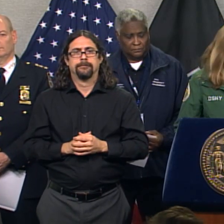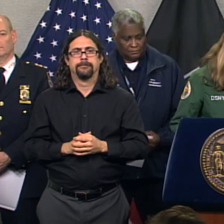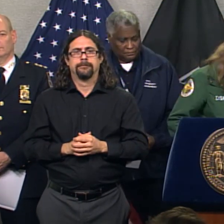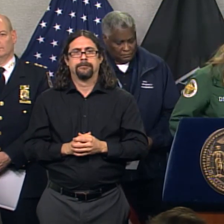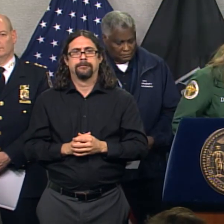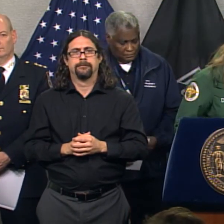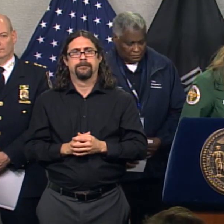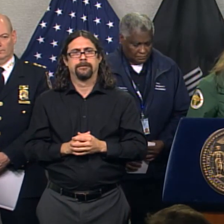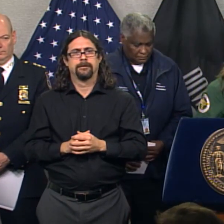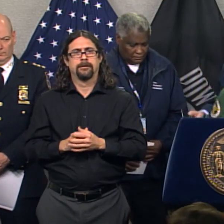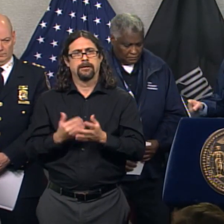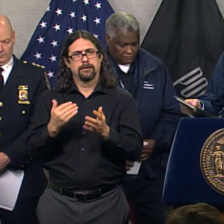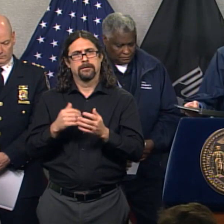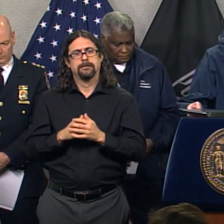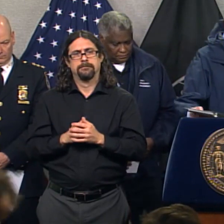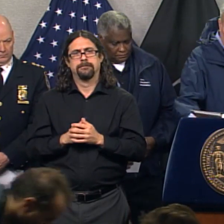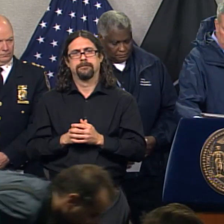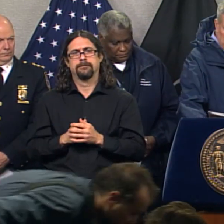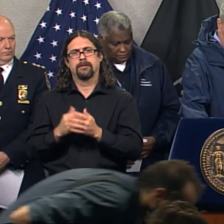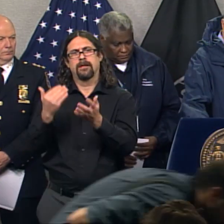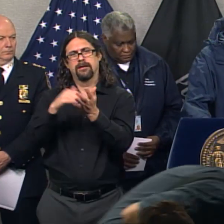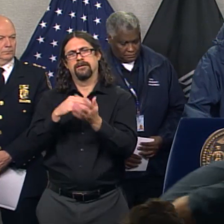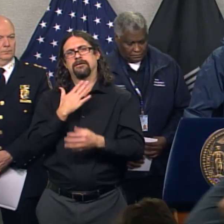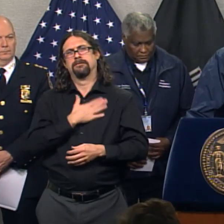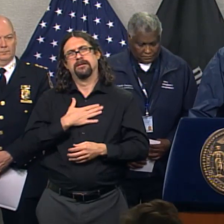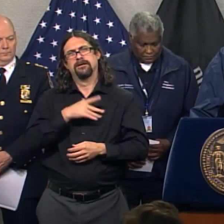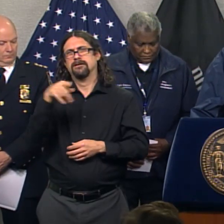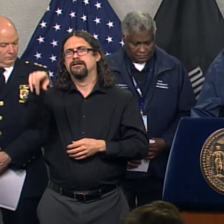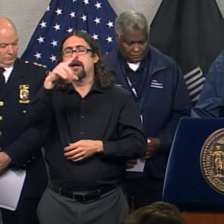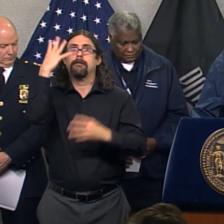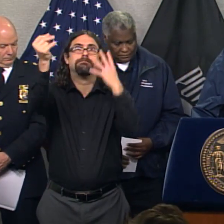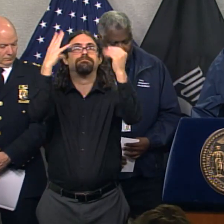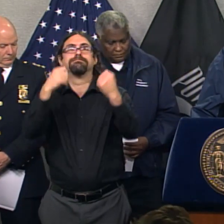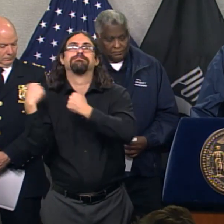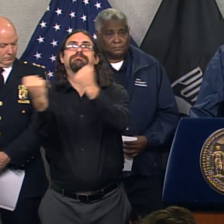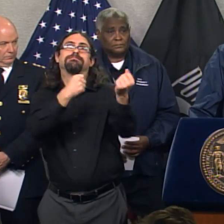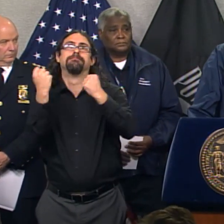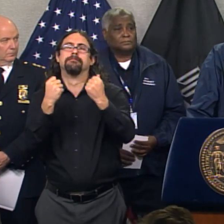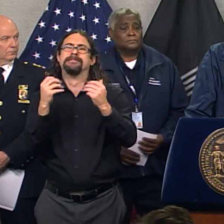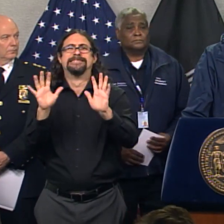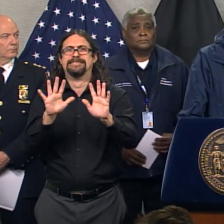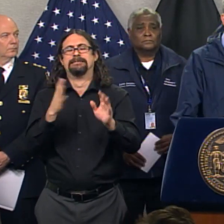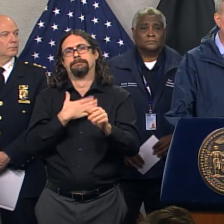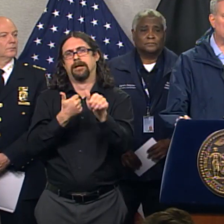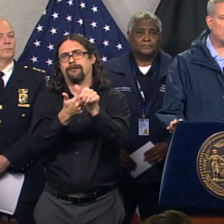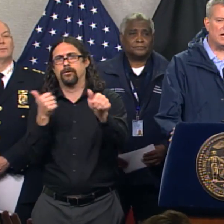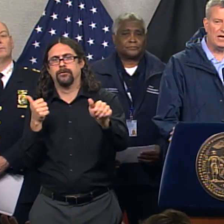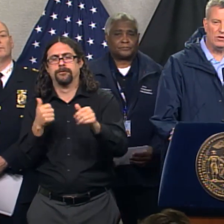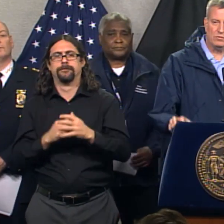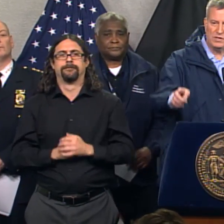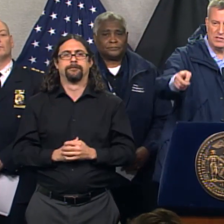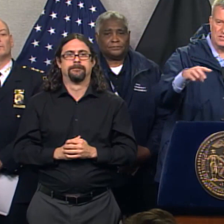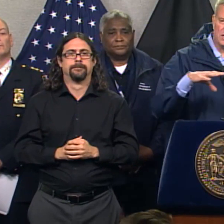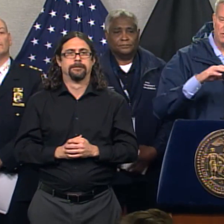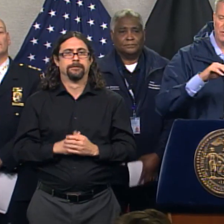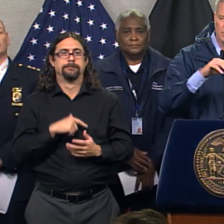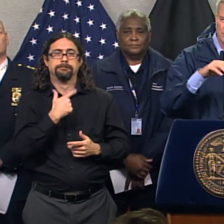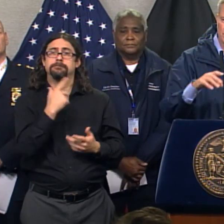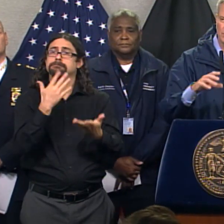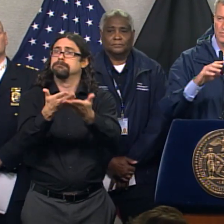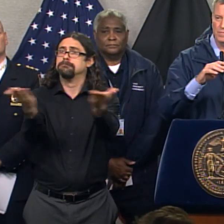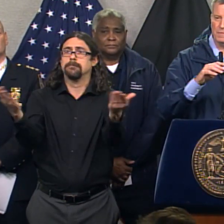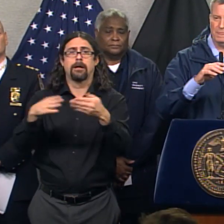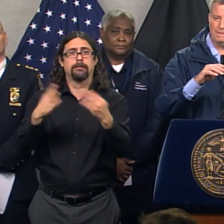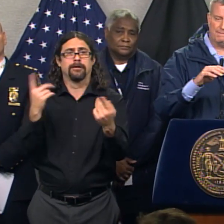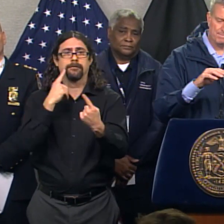you. Thank you, Commissioner. All right, we're going to be taking questions about this situation, and we welcome your questions now. Yes, David. We asked